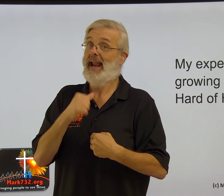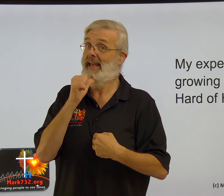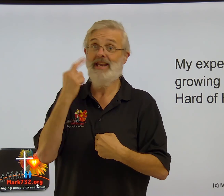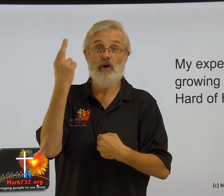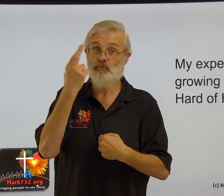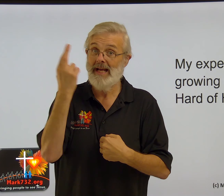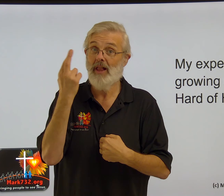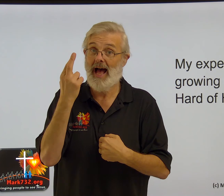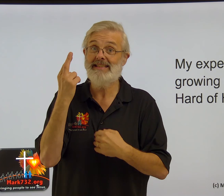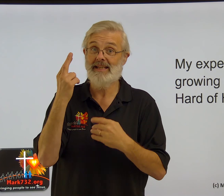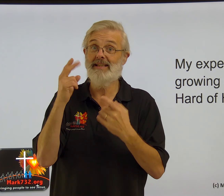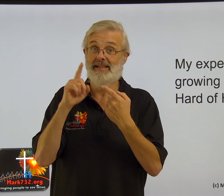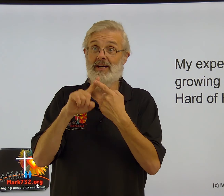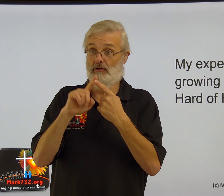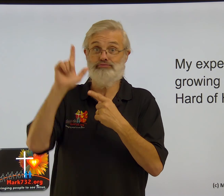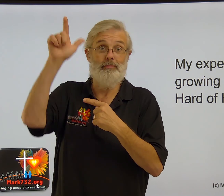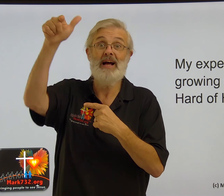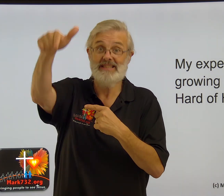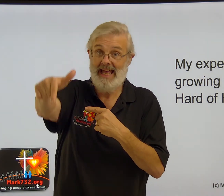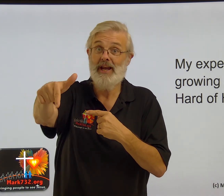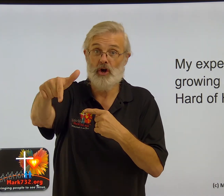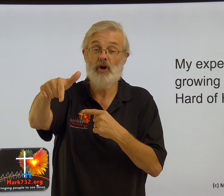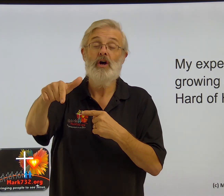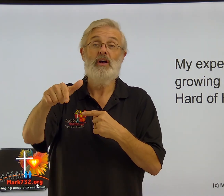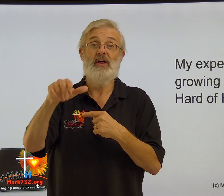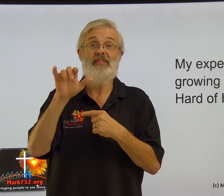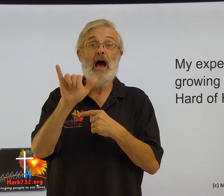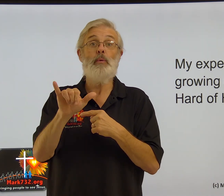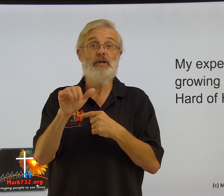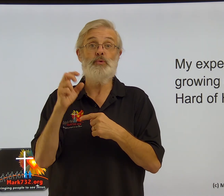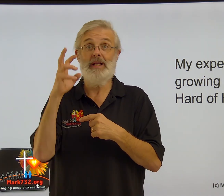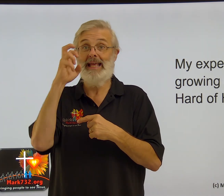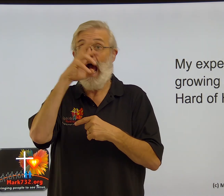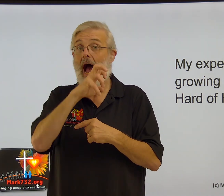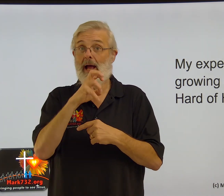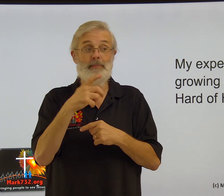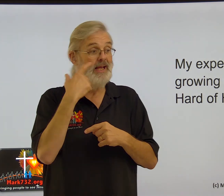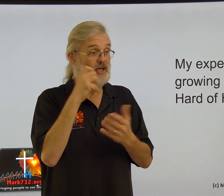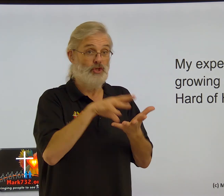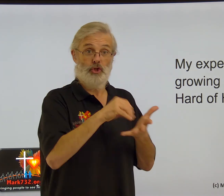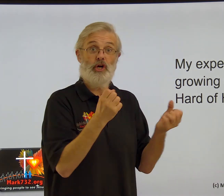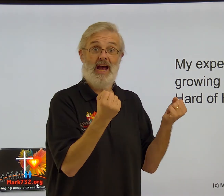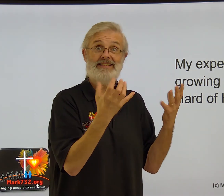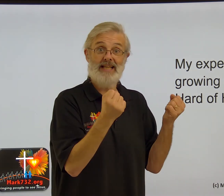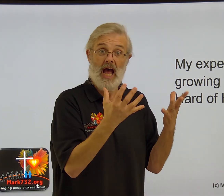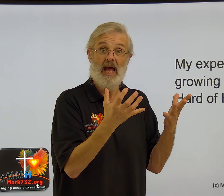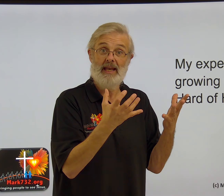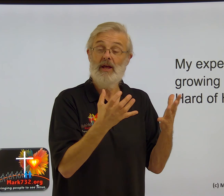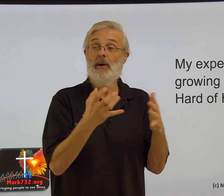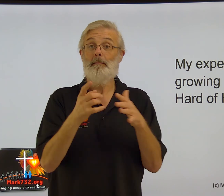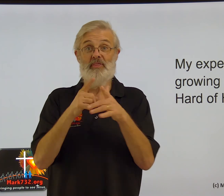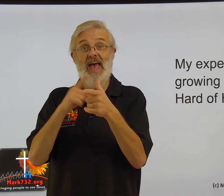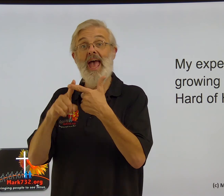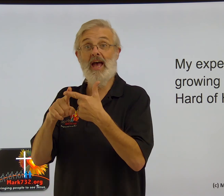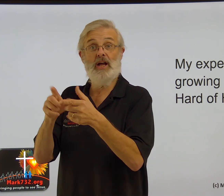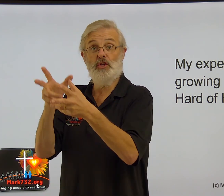not realize until much later that was really odd, because you learn how to sign, then you learn